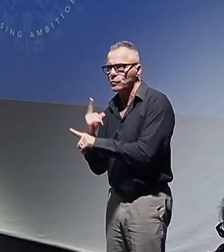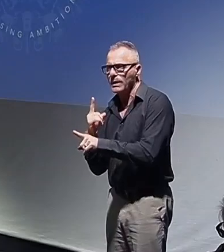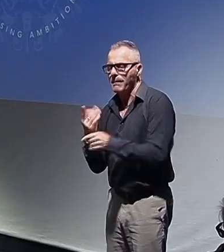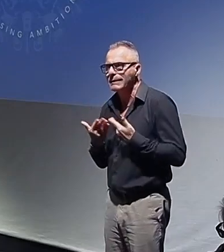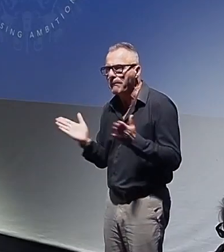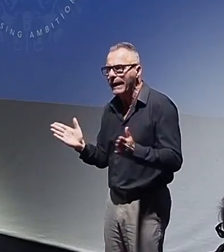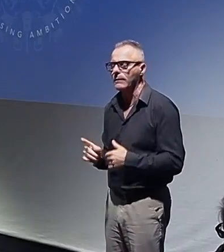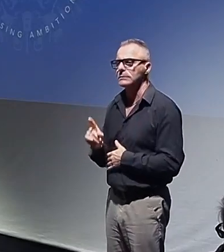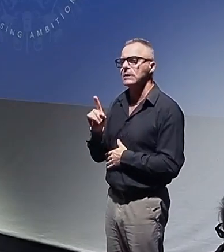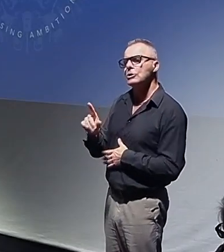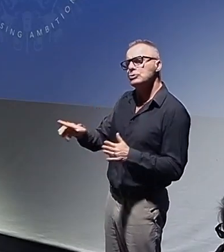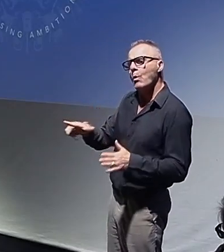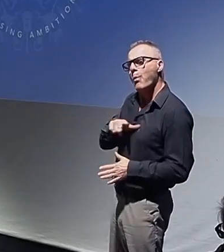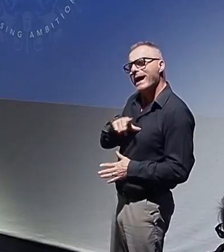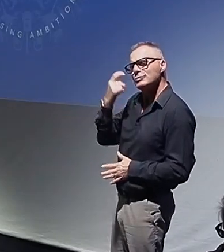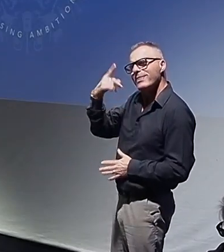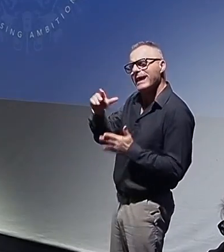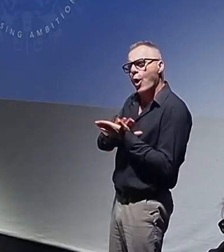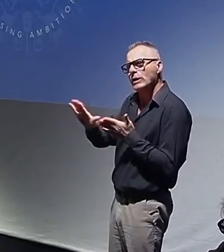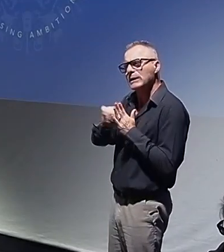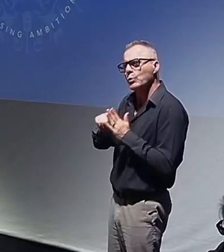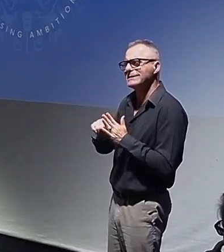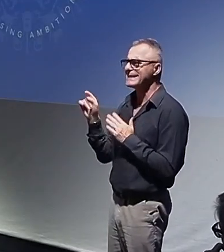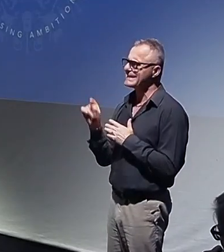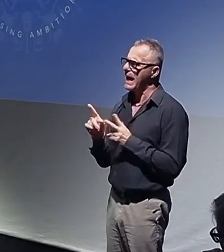why do you think Hollywood is that